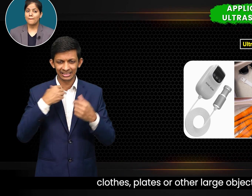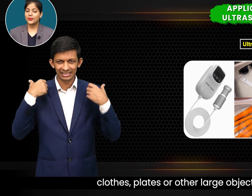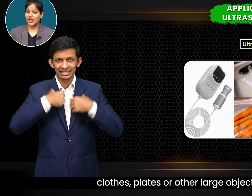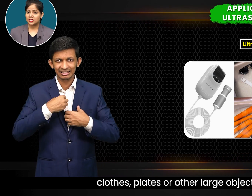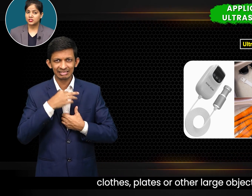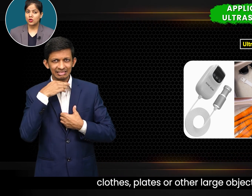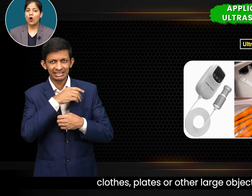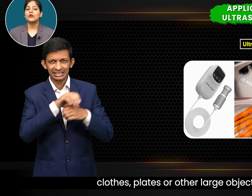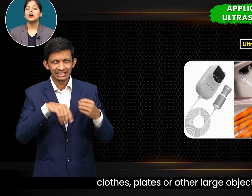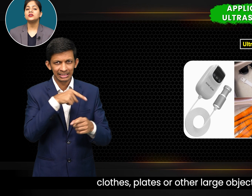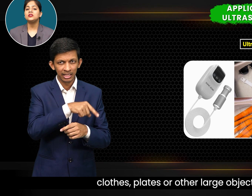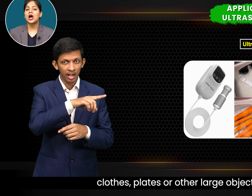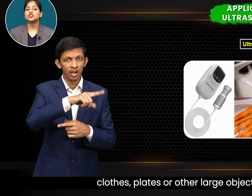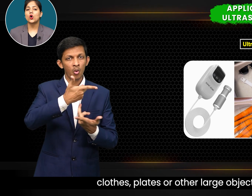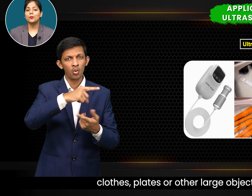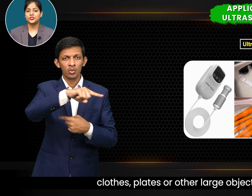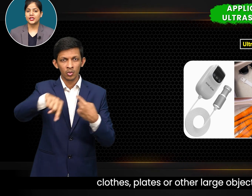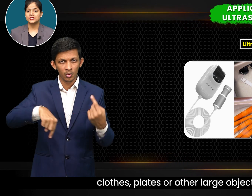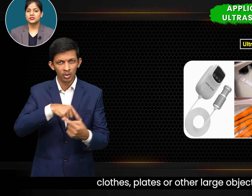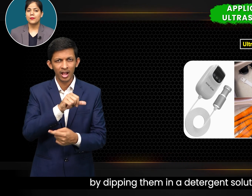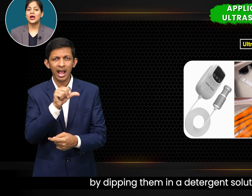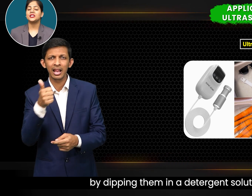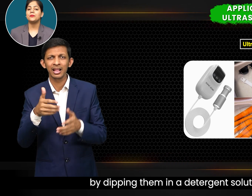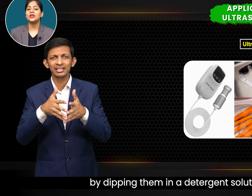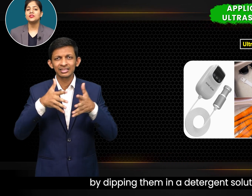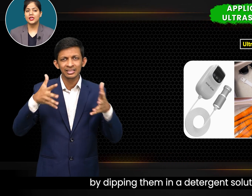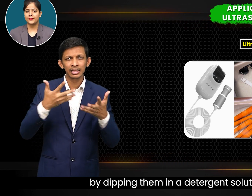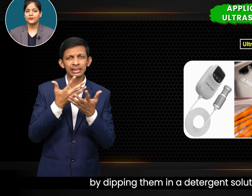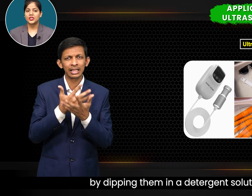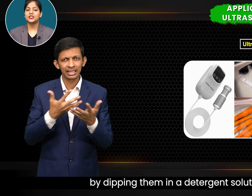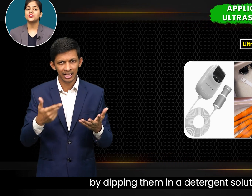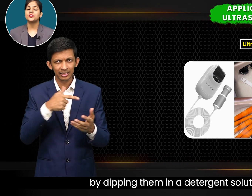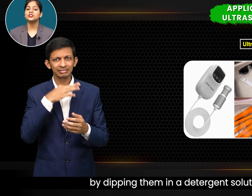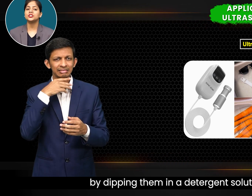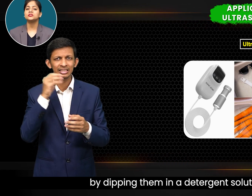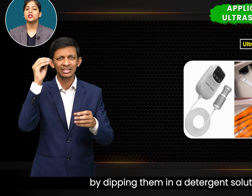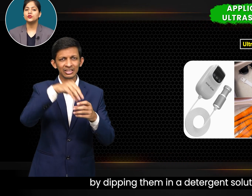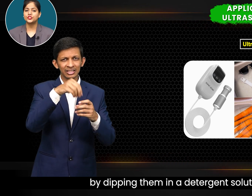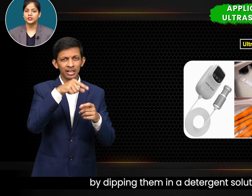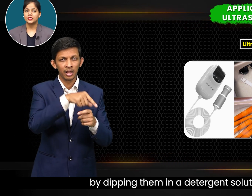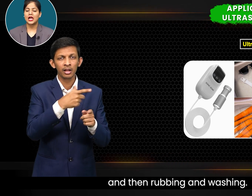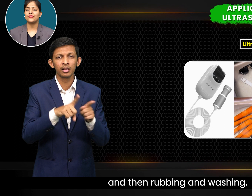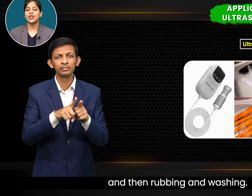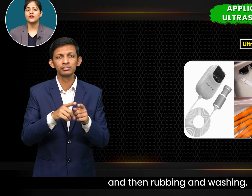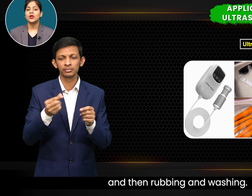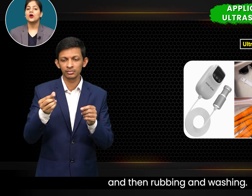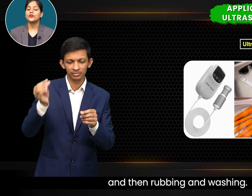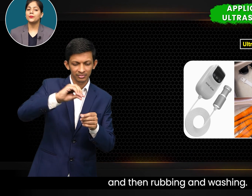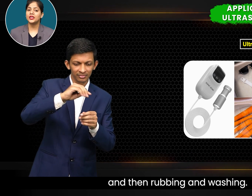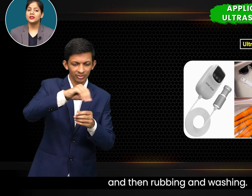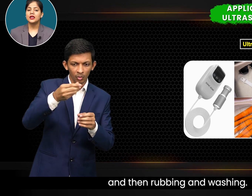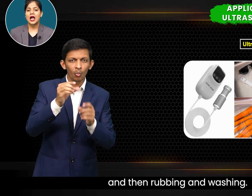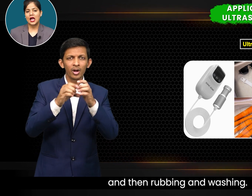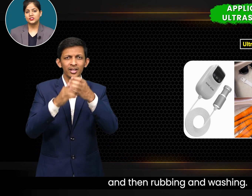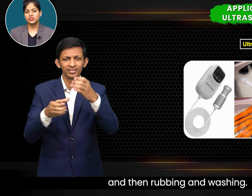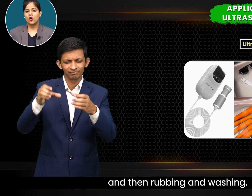clothes, plates, or other large objects by dipping them in a detergent solution and then